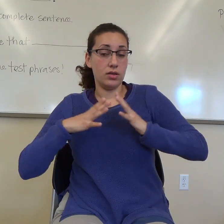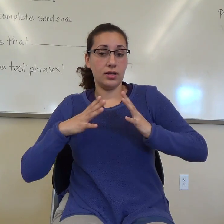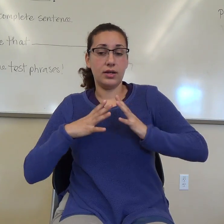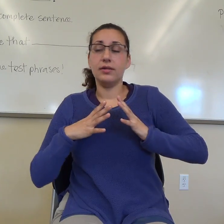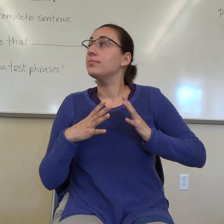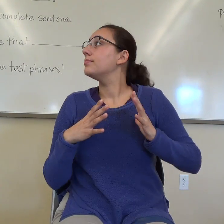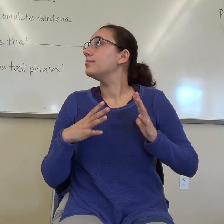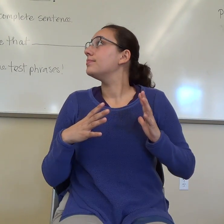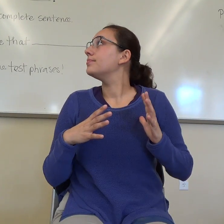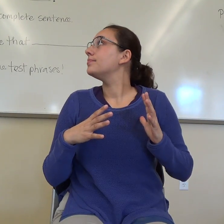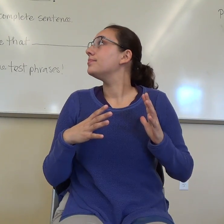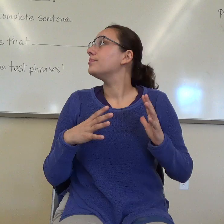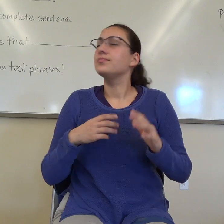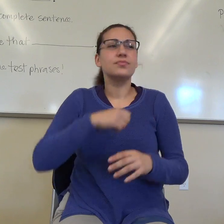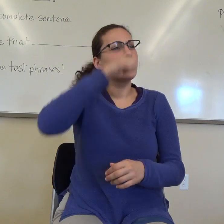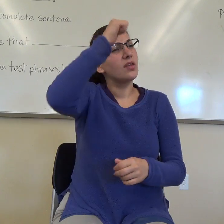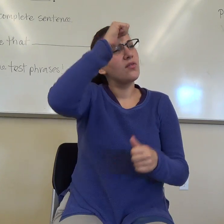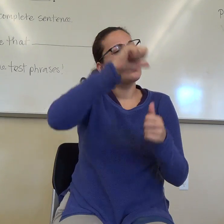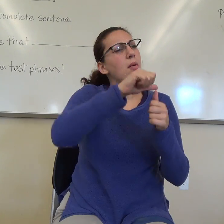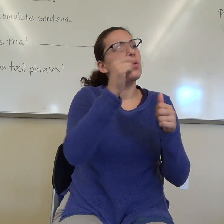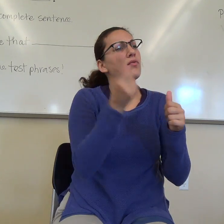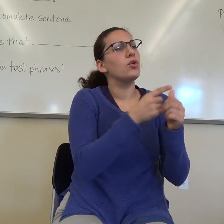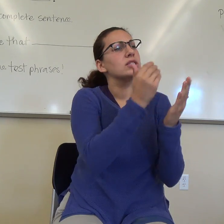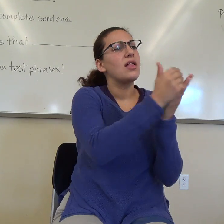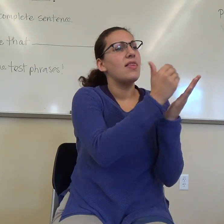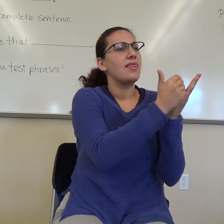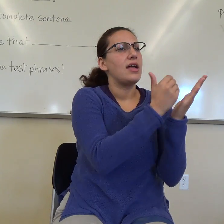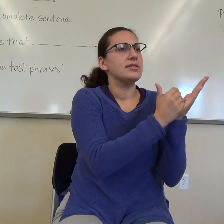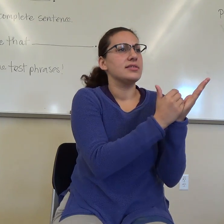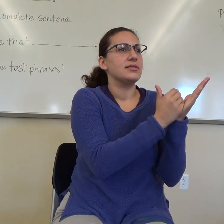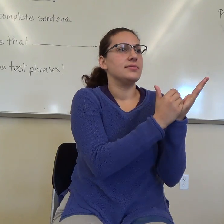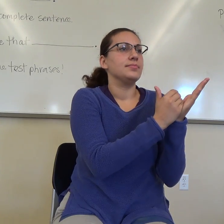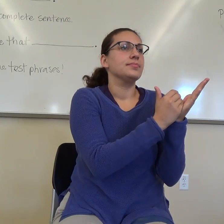of our first lessons that we've had here is that very often